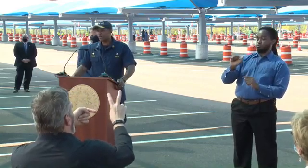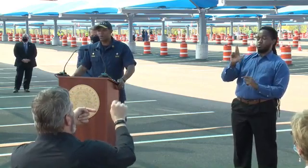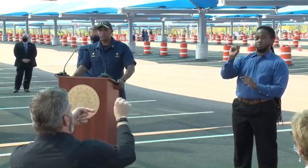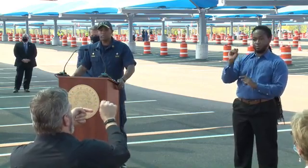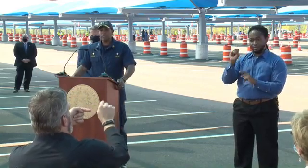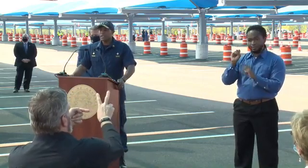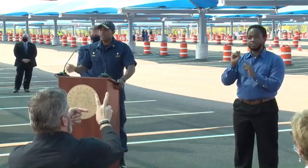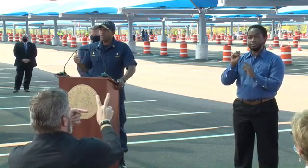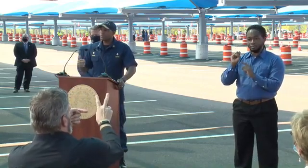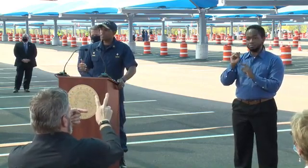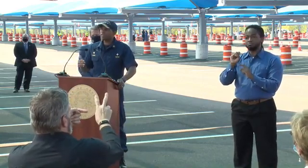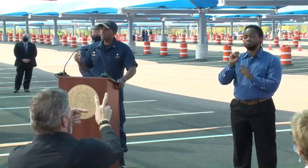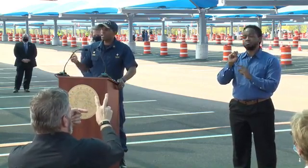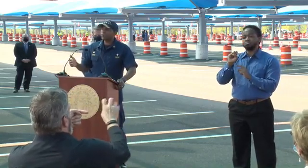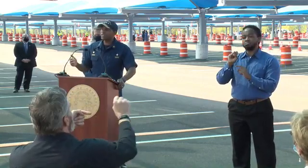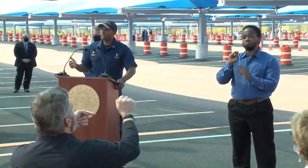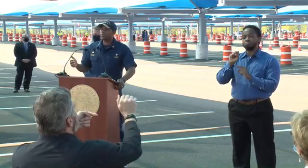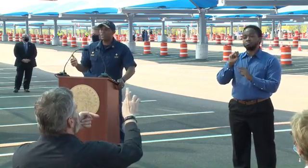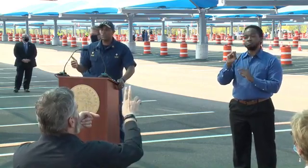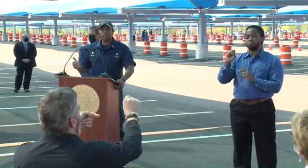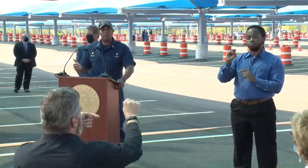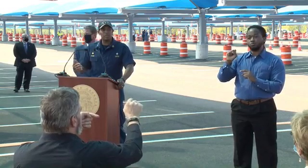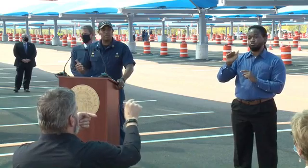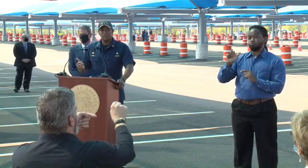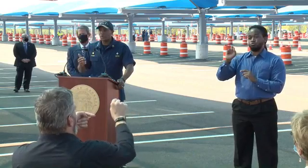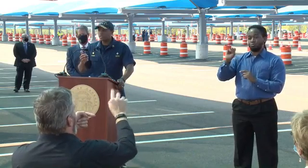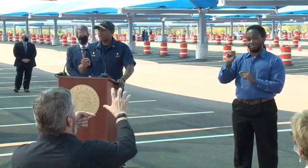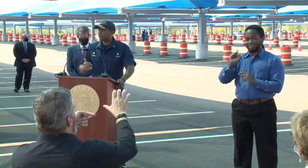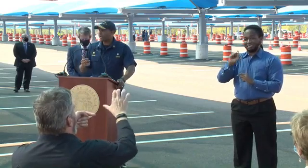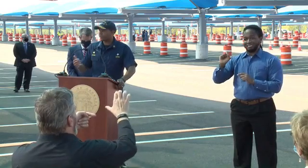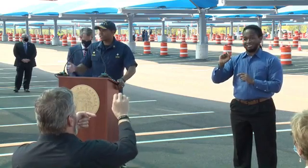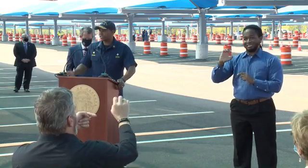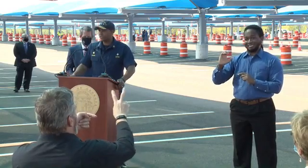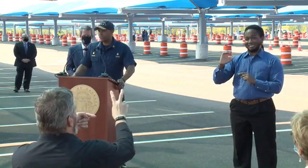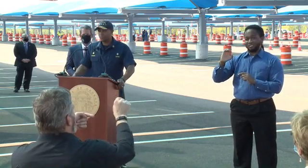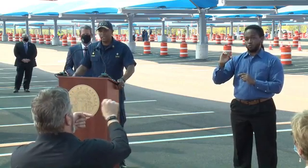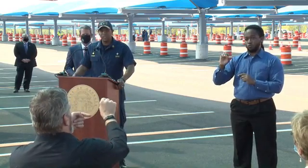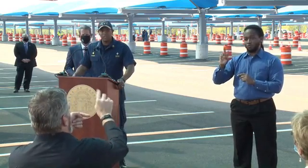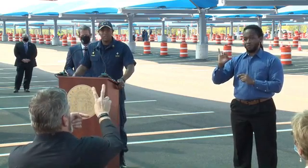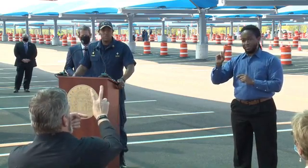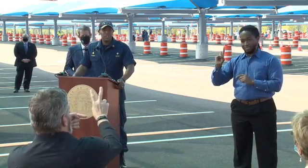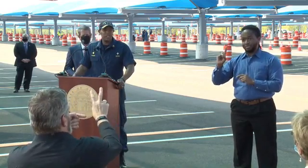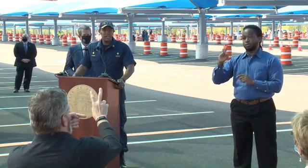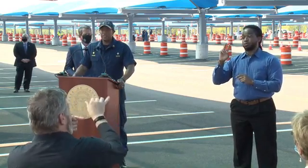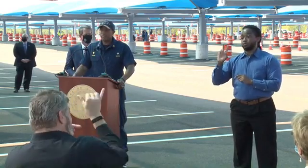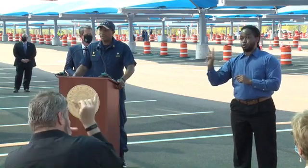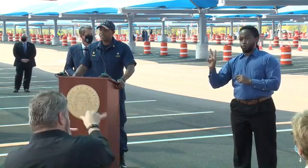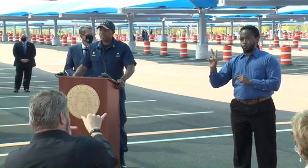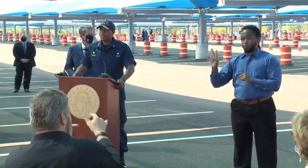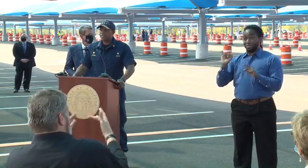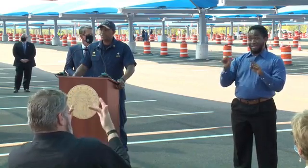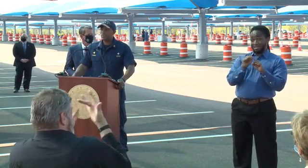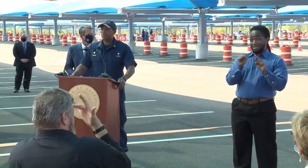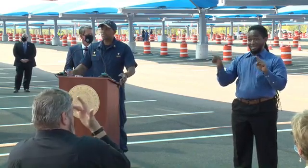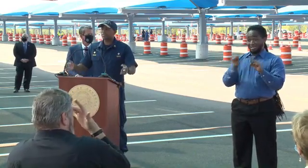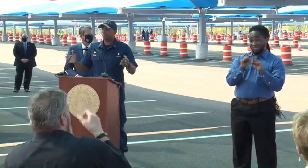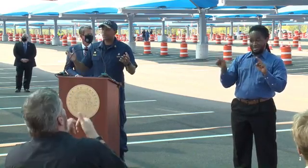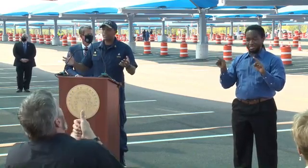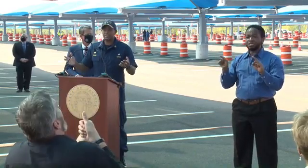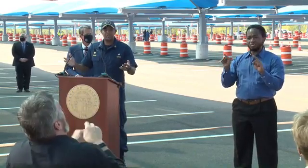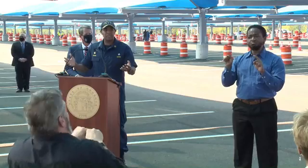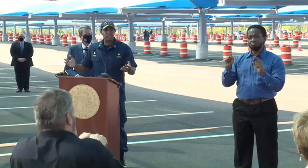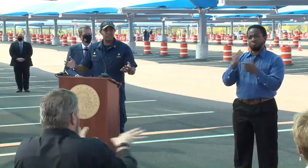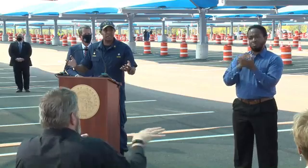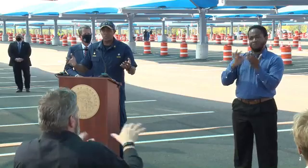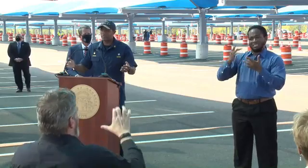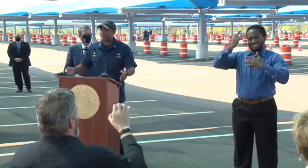the common cold. And based on everything we knew about those other viruses in the family, we did not expect that people could